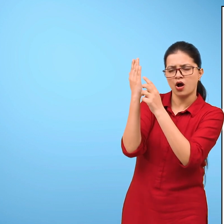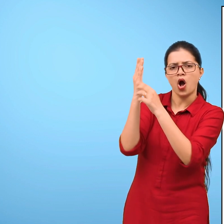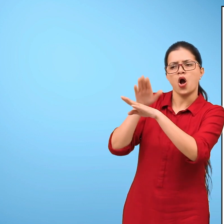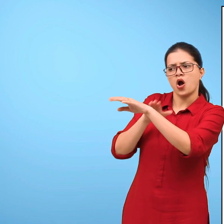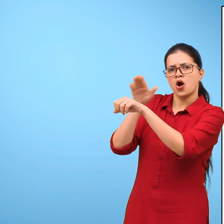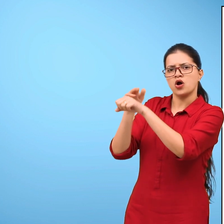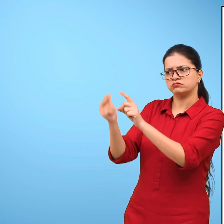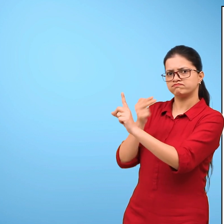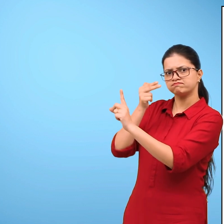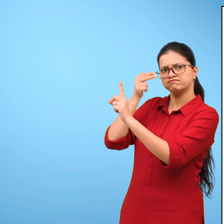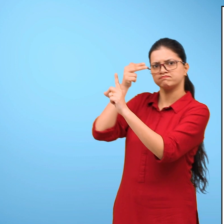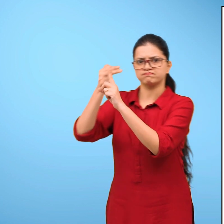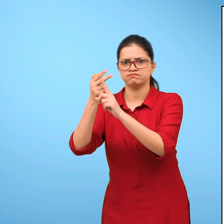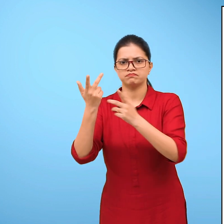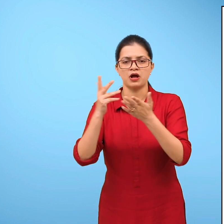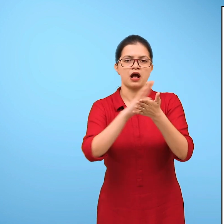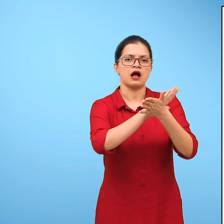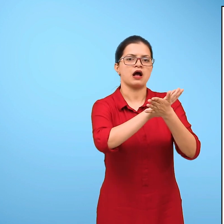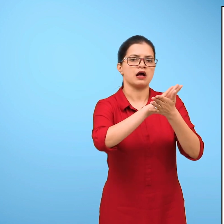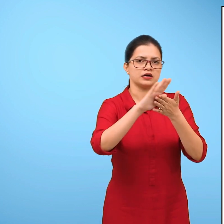Observe the hinges of the door carefully.